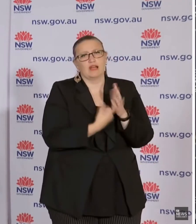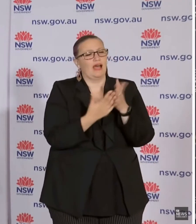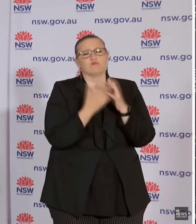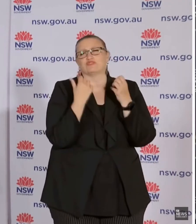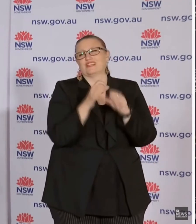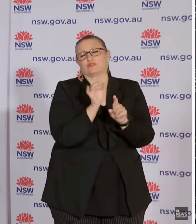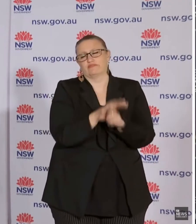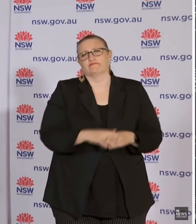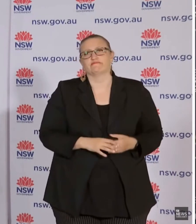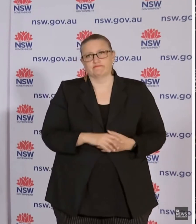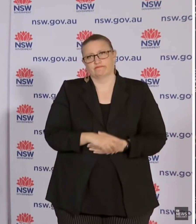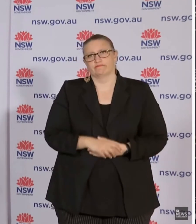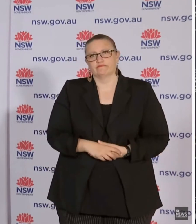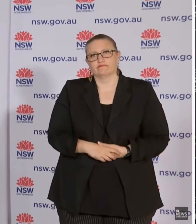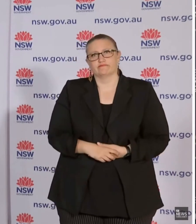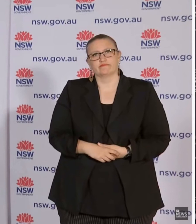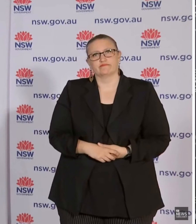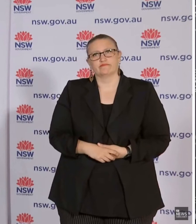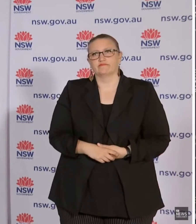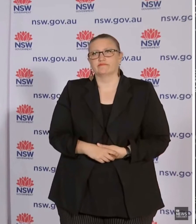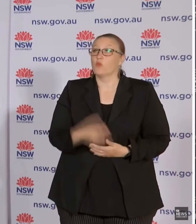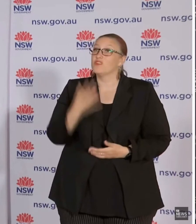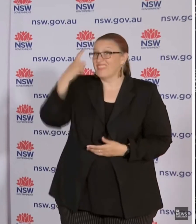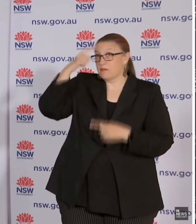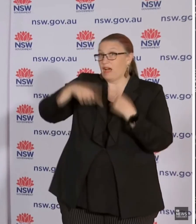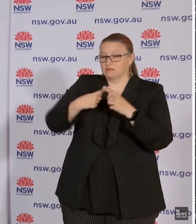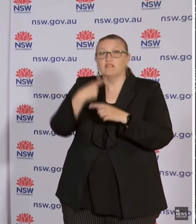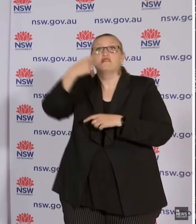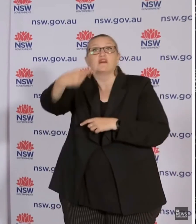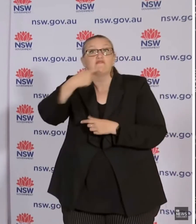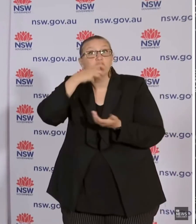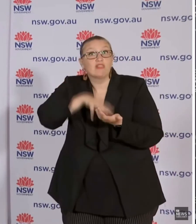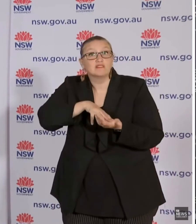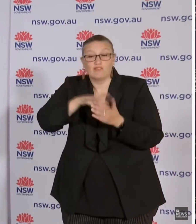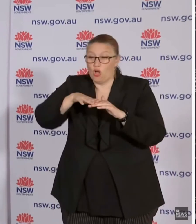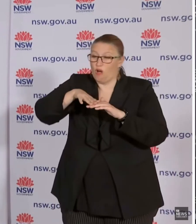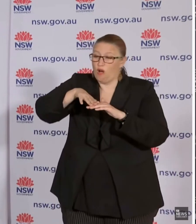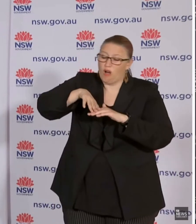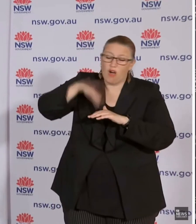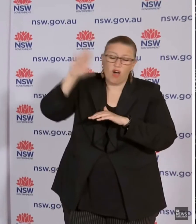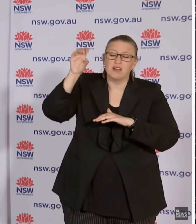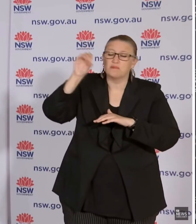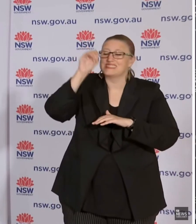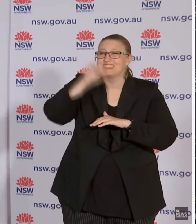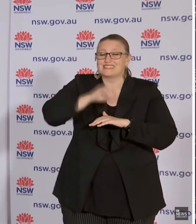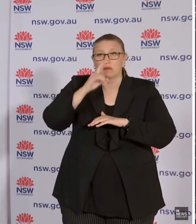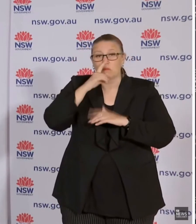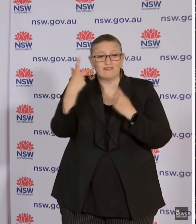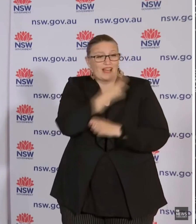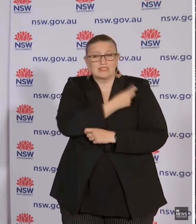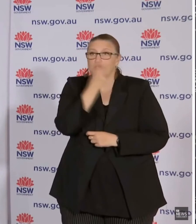mean, when you think about it, in a few months' time, when we've got a very high level of the